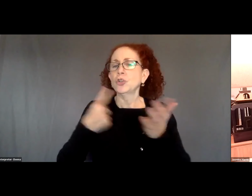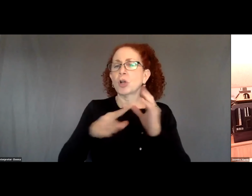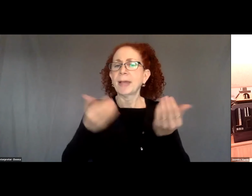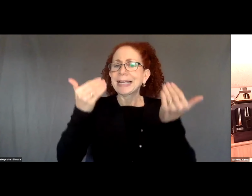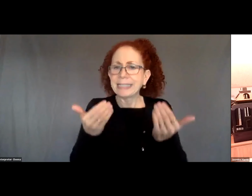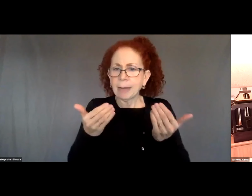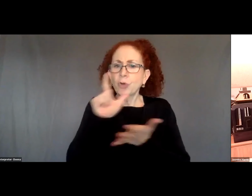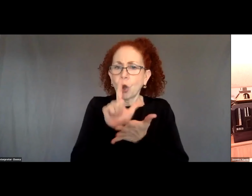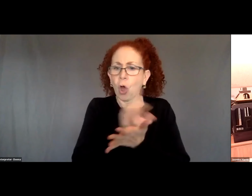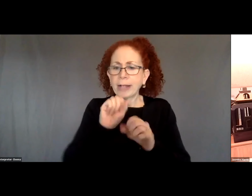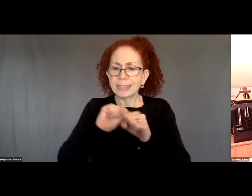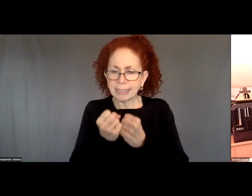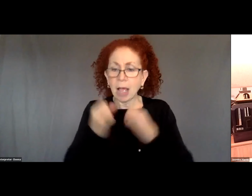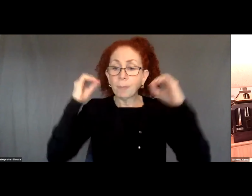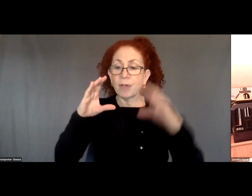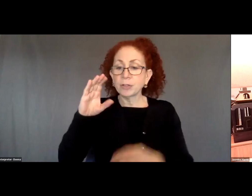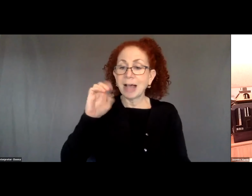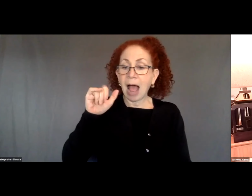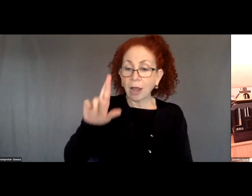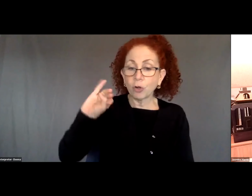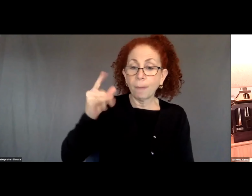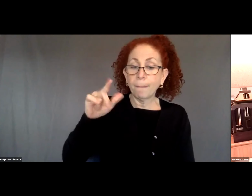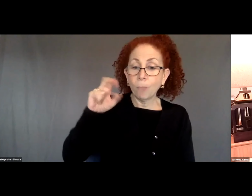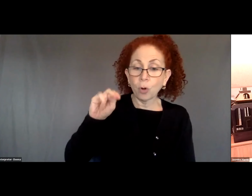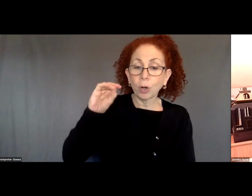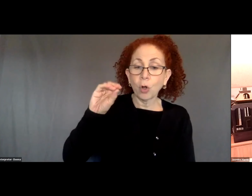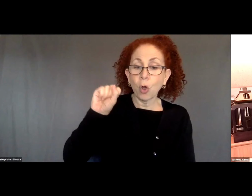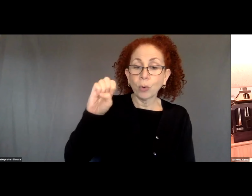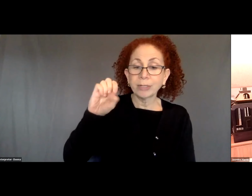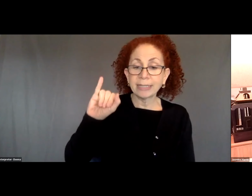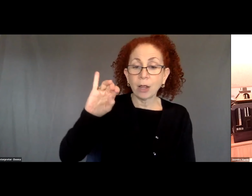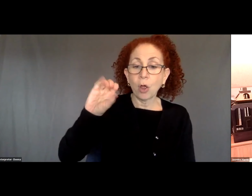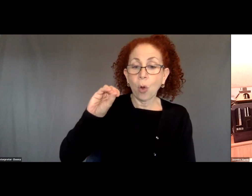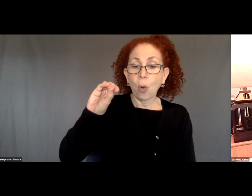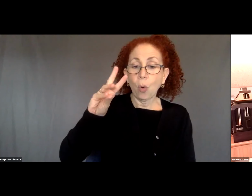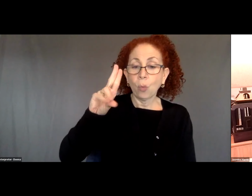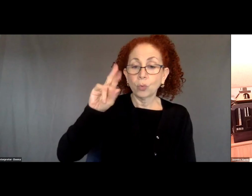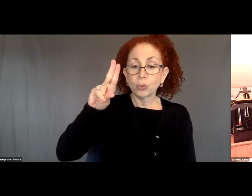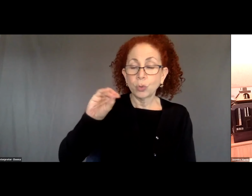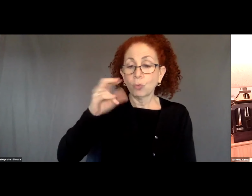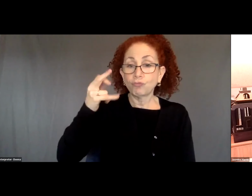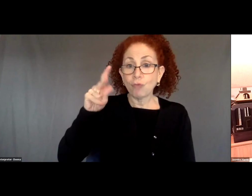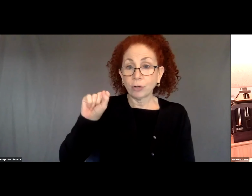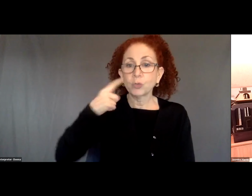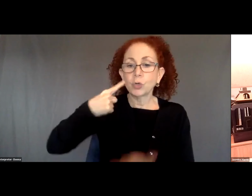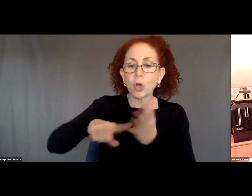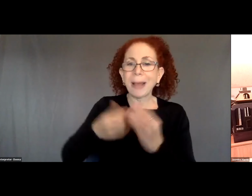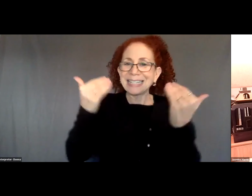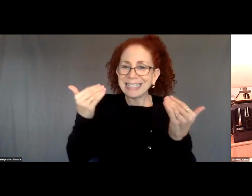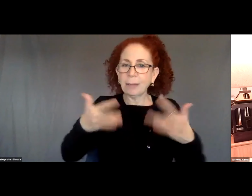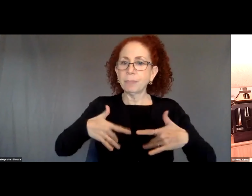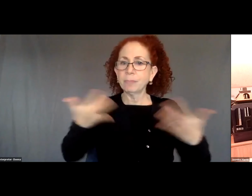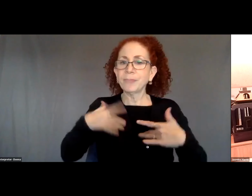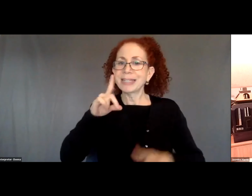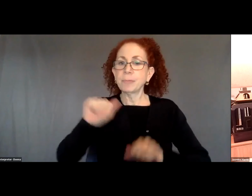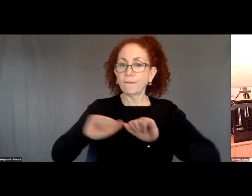society. Professors Iyer, Morgan, Osei-Owusu, and Reynolds will offer contemporary manifestations of the disability